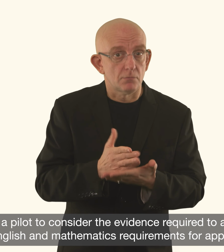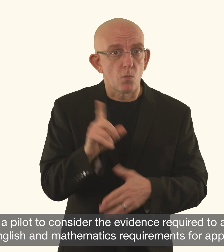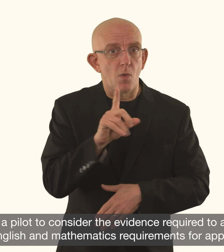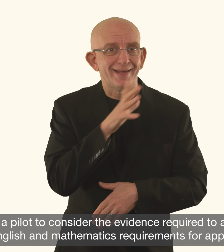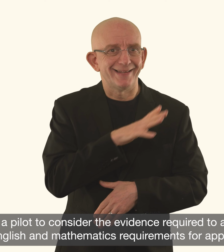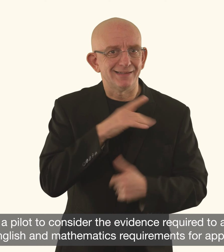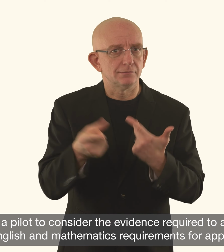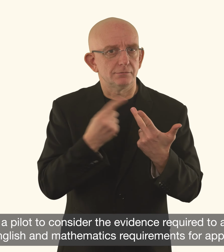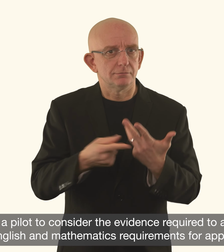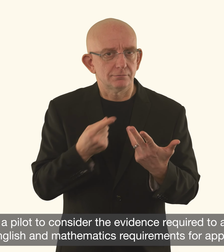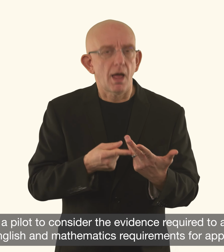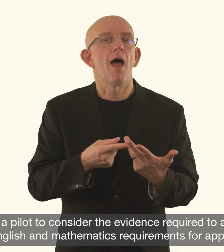requirements for apprenticeships.